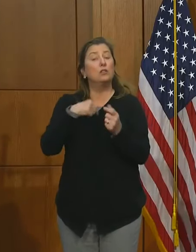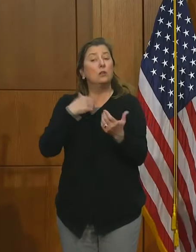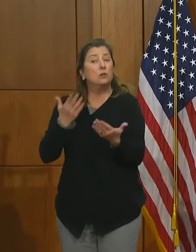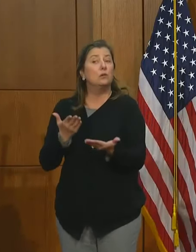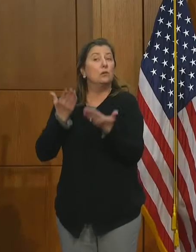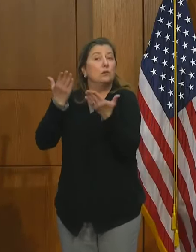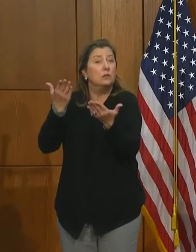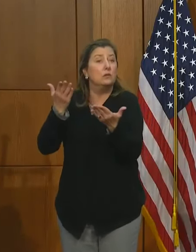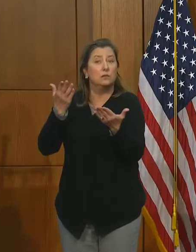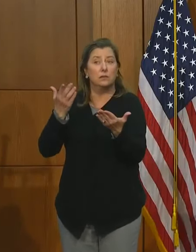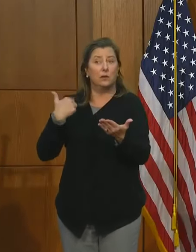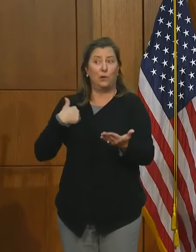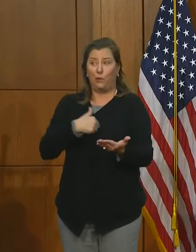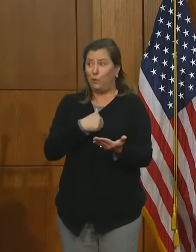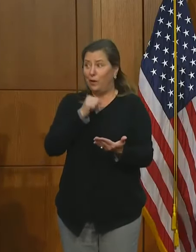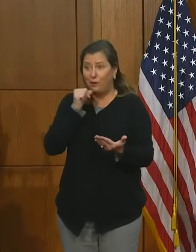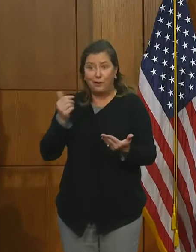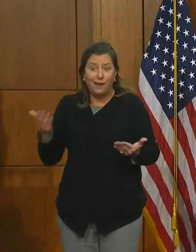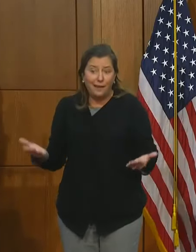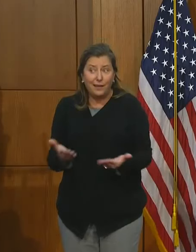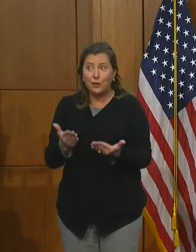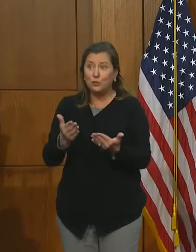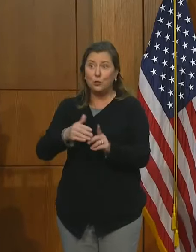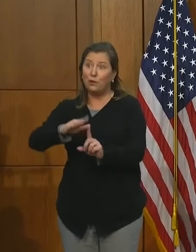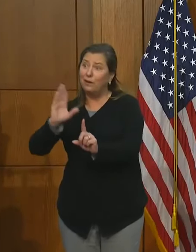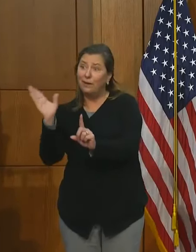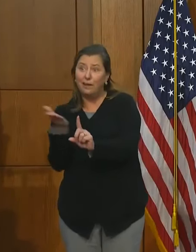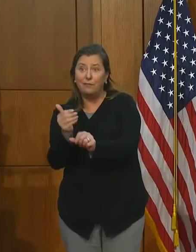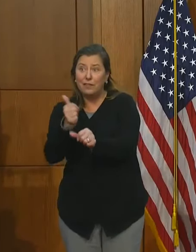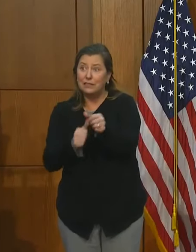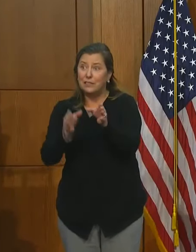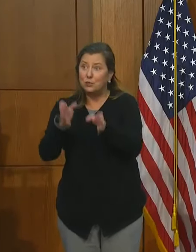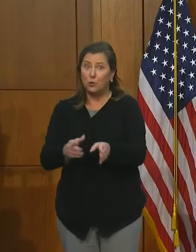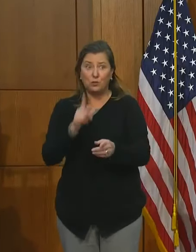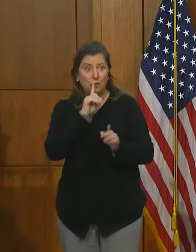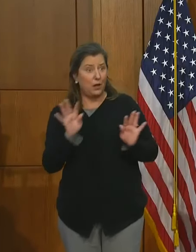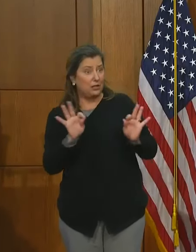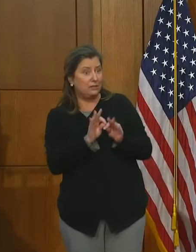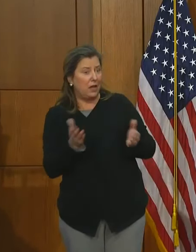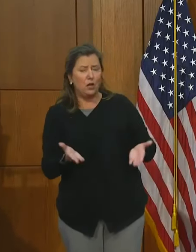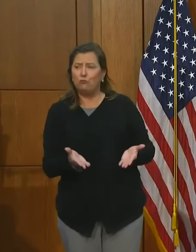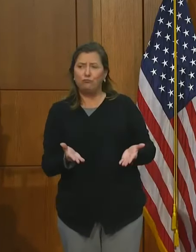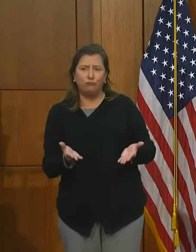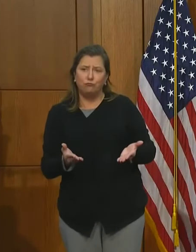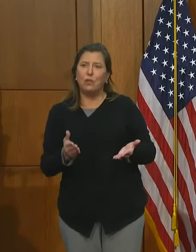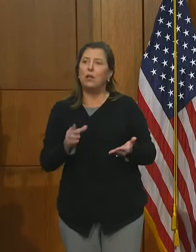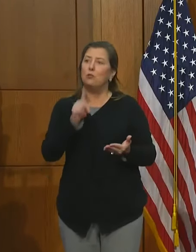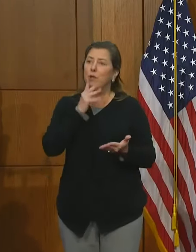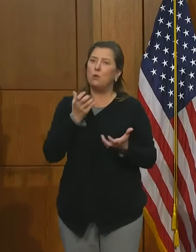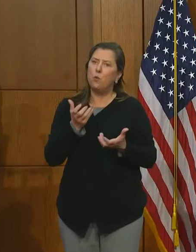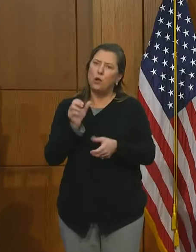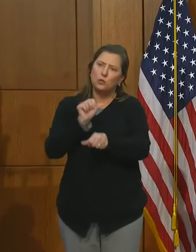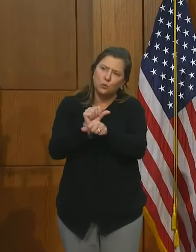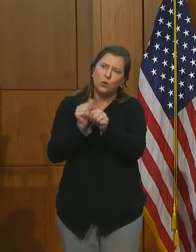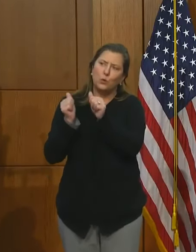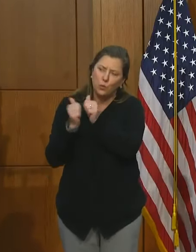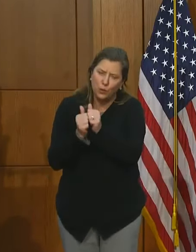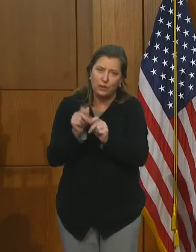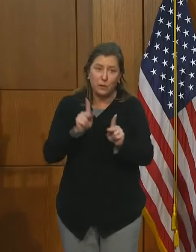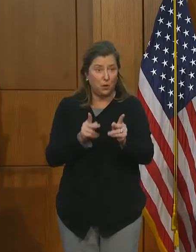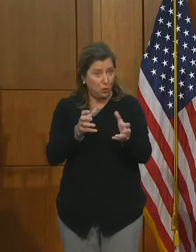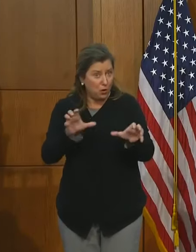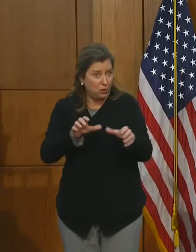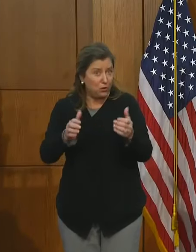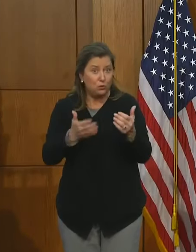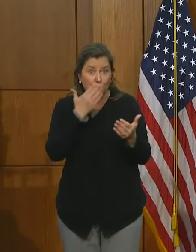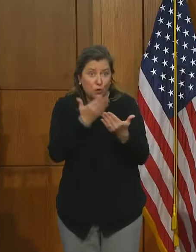that we're not here to convince everyone of the value in it, but we are really interested in linking arms with the people that want to do